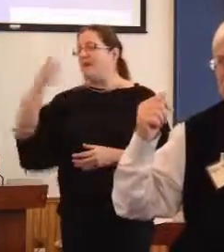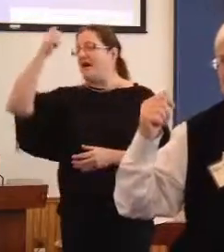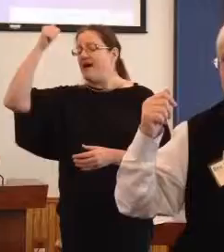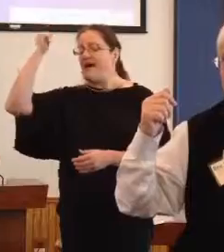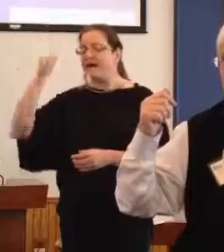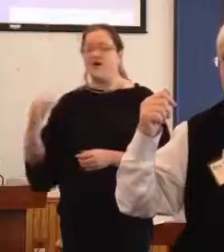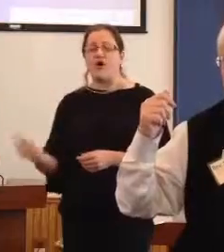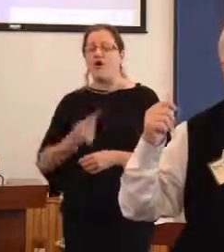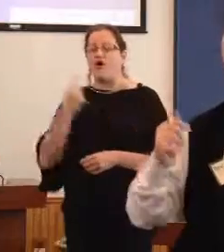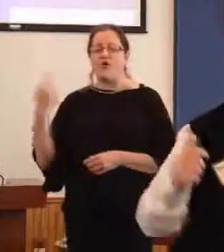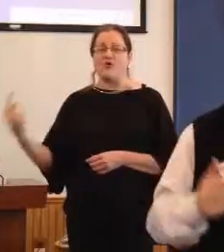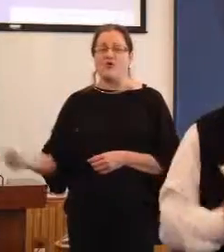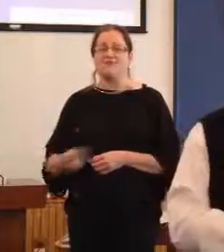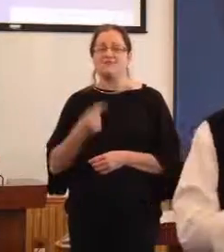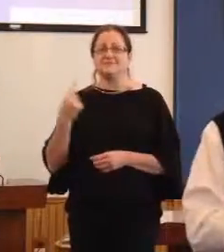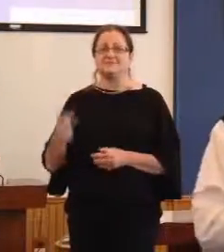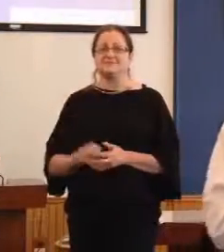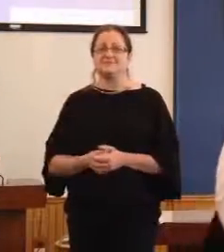Always.